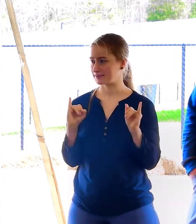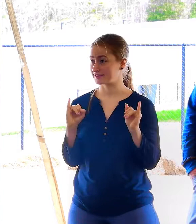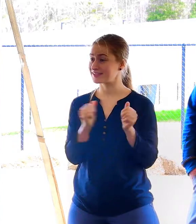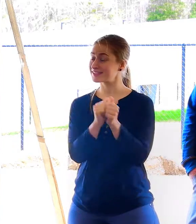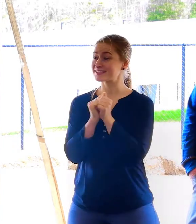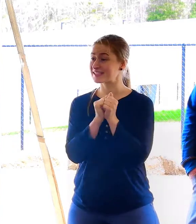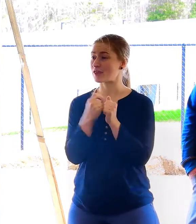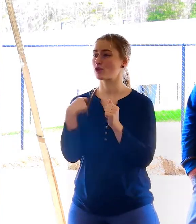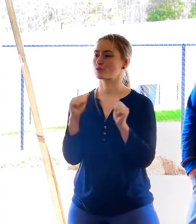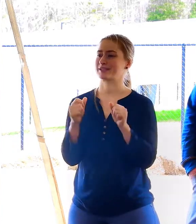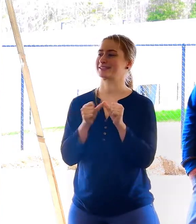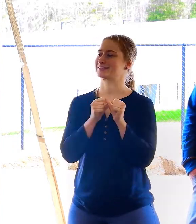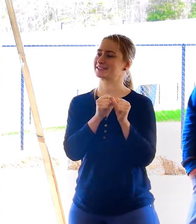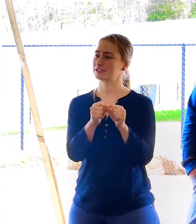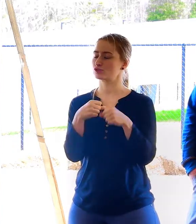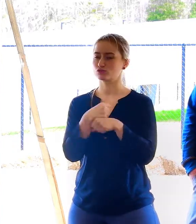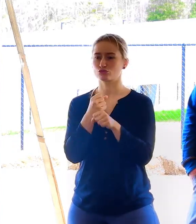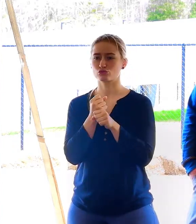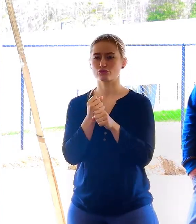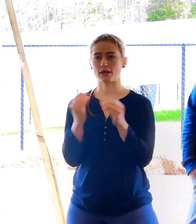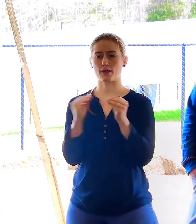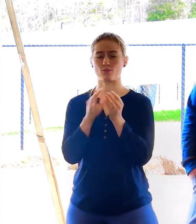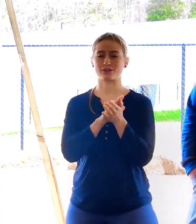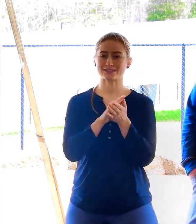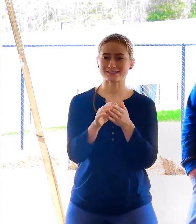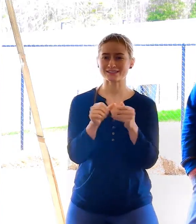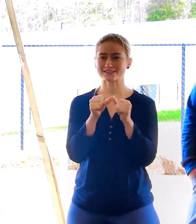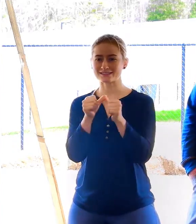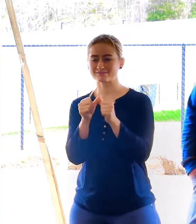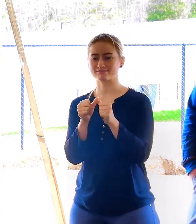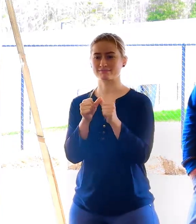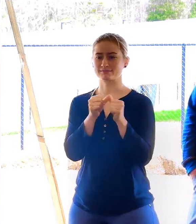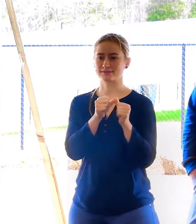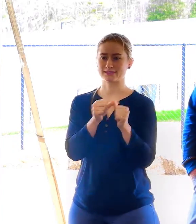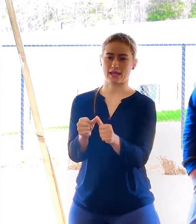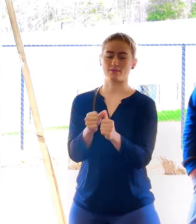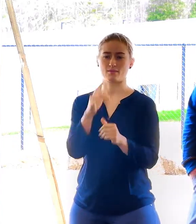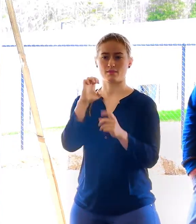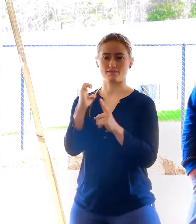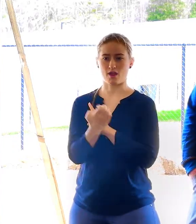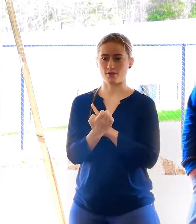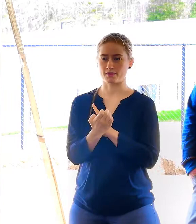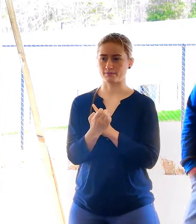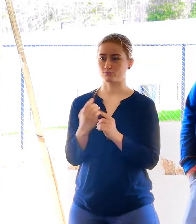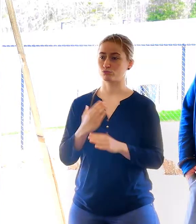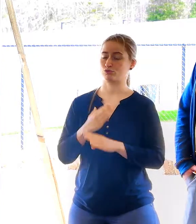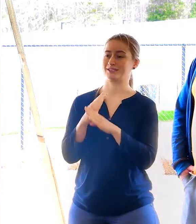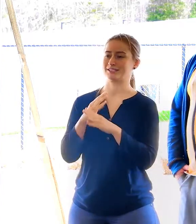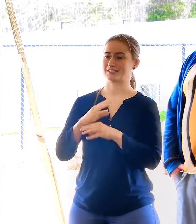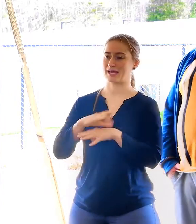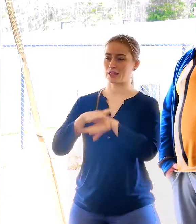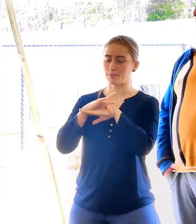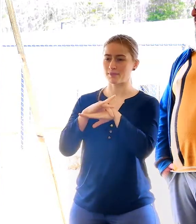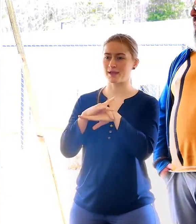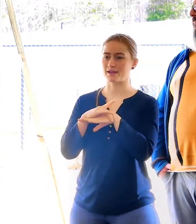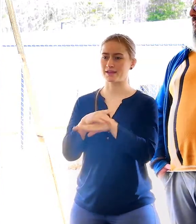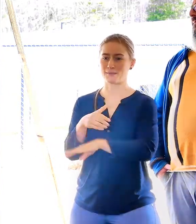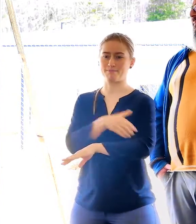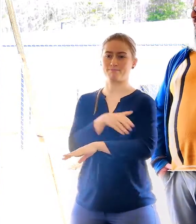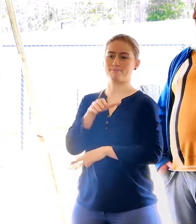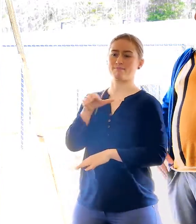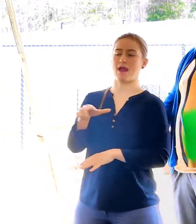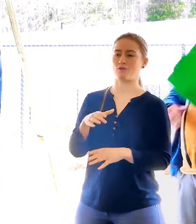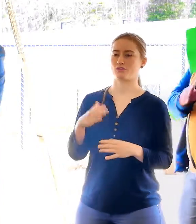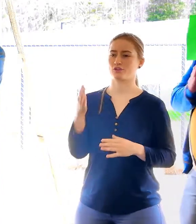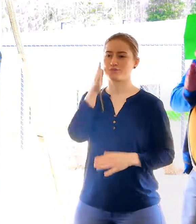we can continue to create a cleaner, more sustainable environment, protect our planet, and power the future. Thank you.